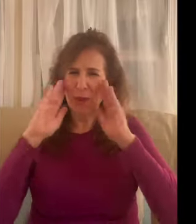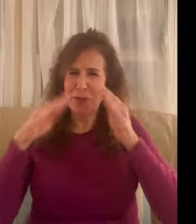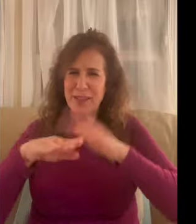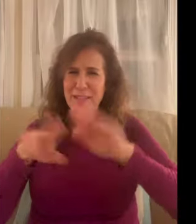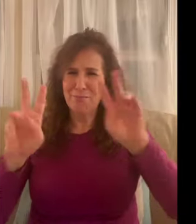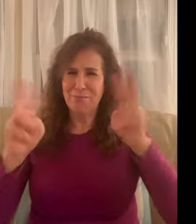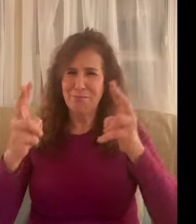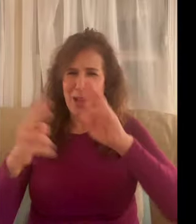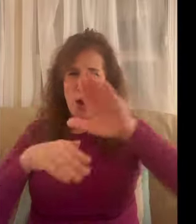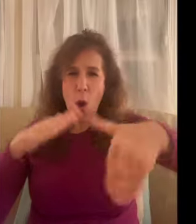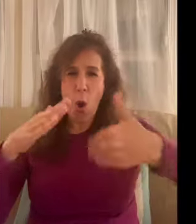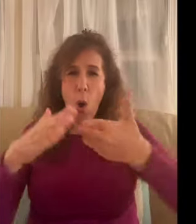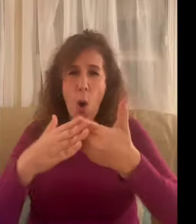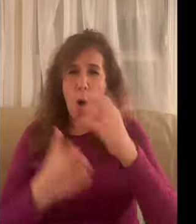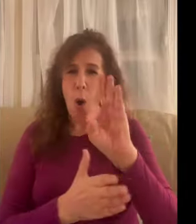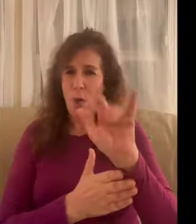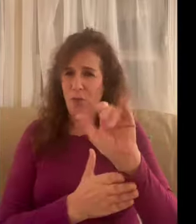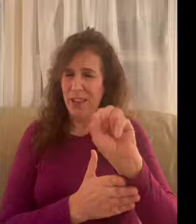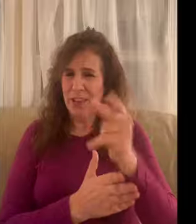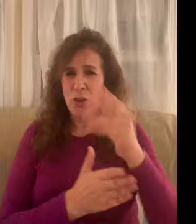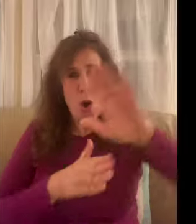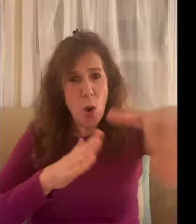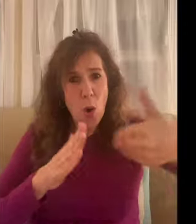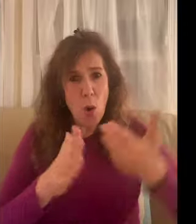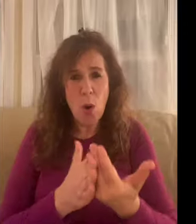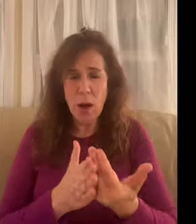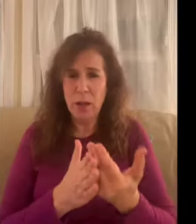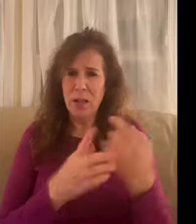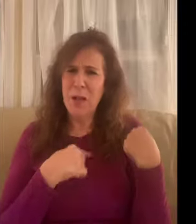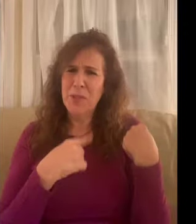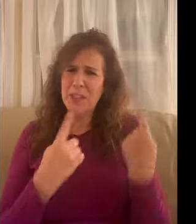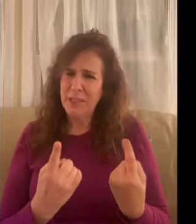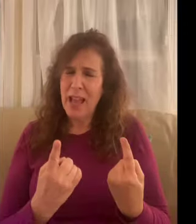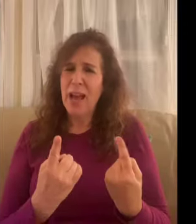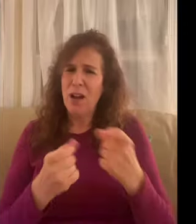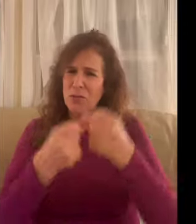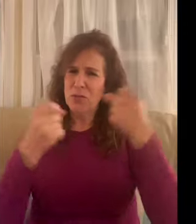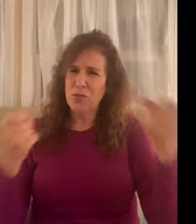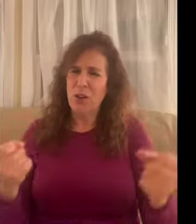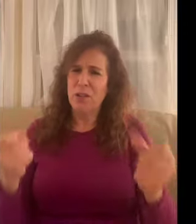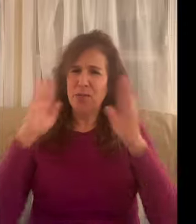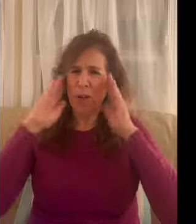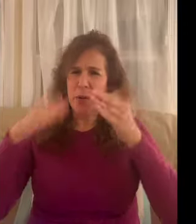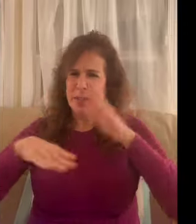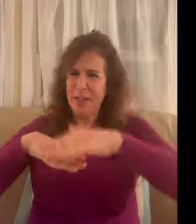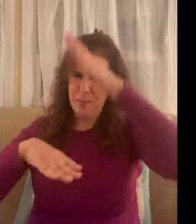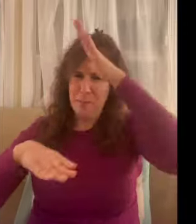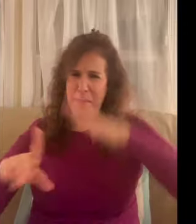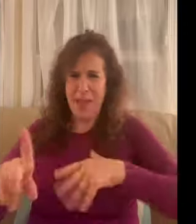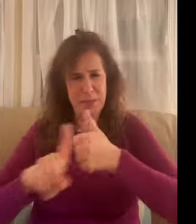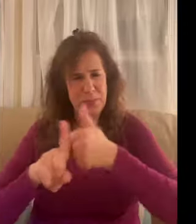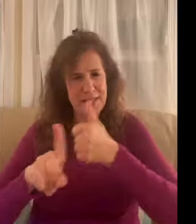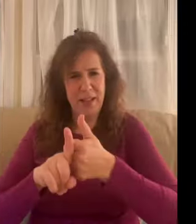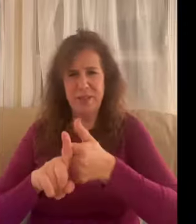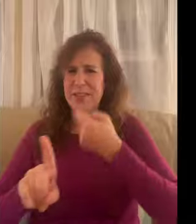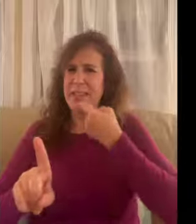the expression that God said before, that man was corrupt, just like we had it in the last parasha? Why does he now go into some